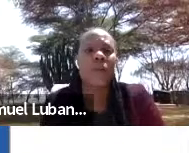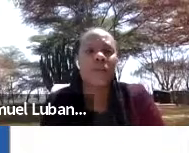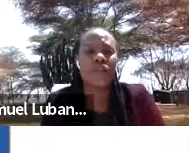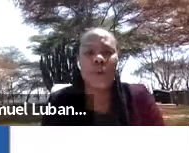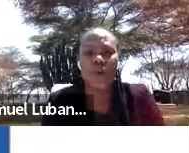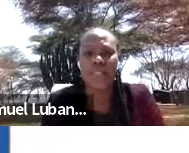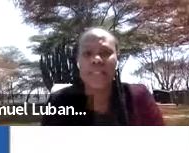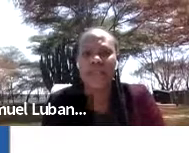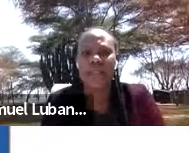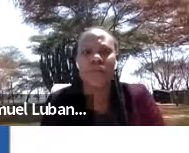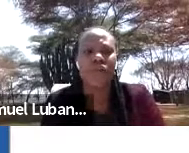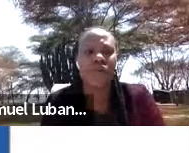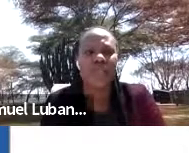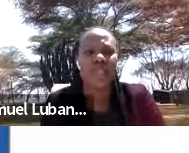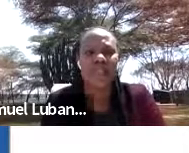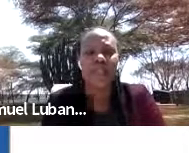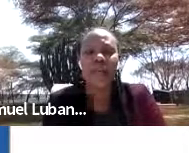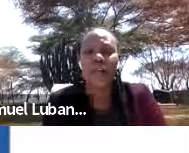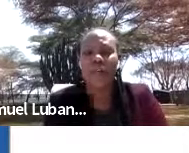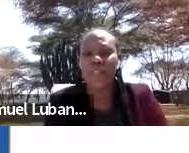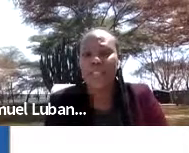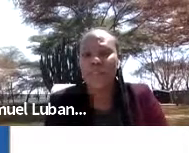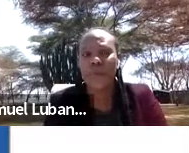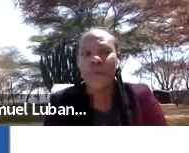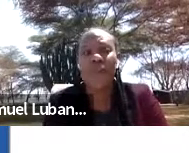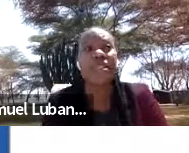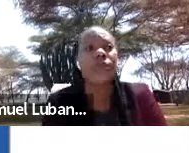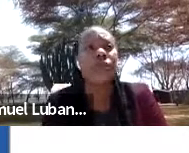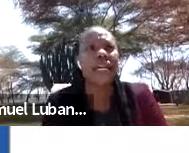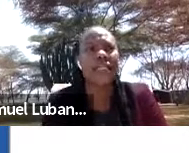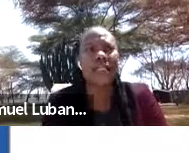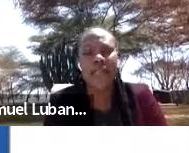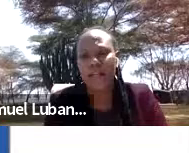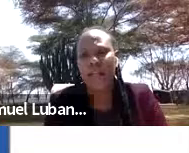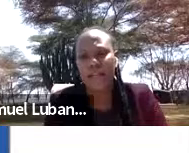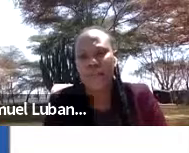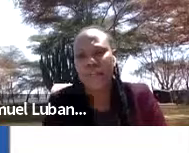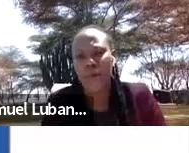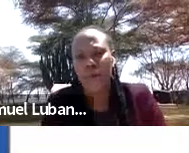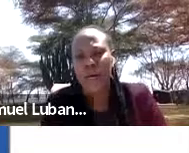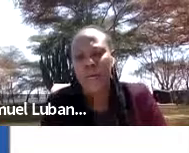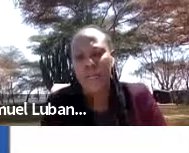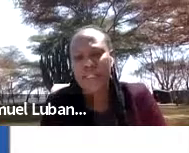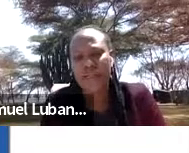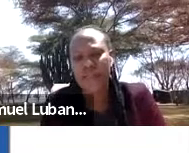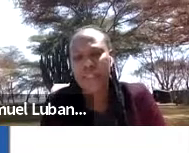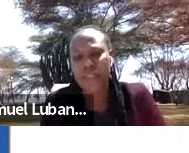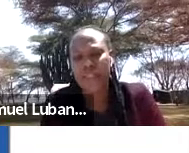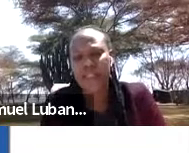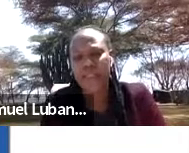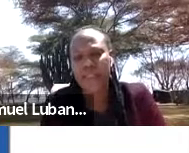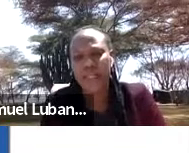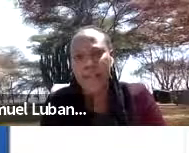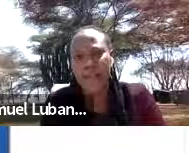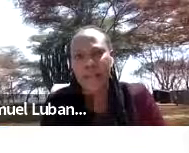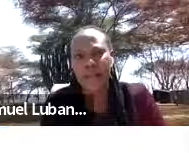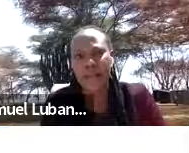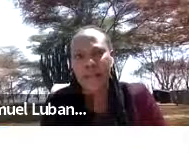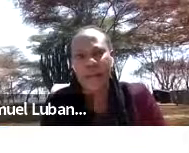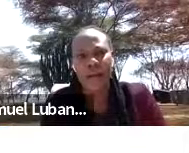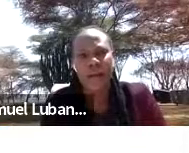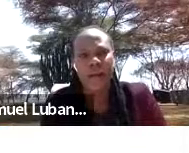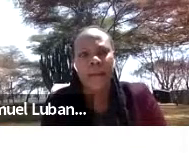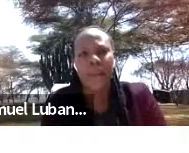school performance, your cognitive and social skills, your chances for morbidity, mortality, and eventually your work productivity. Next slide,